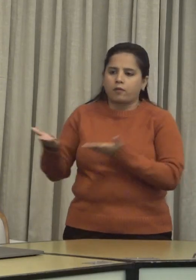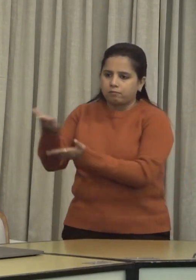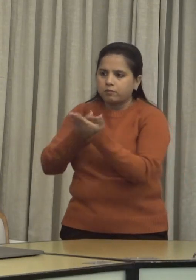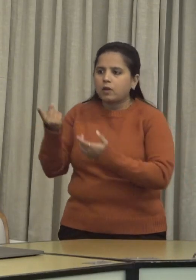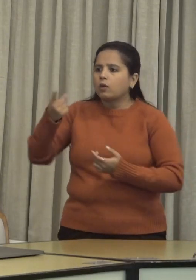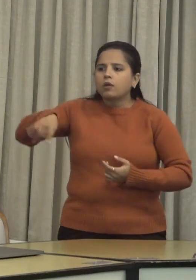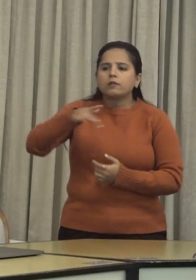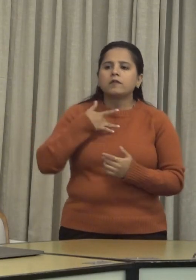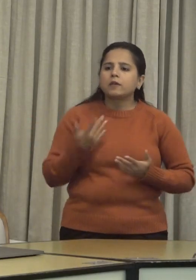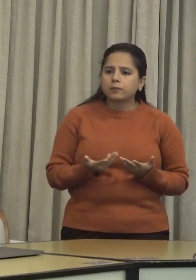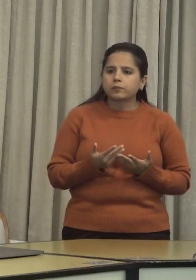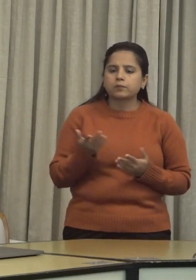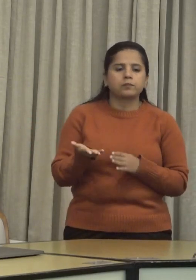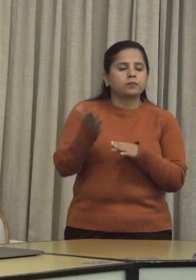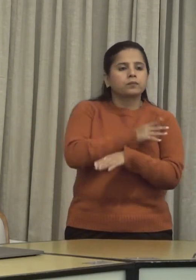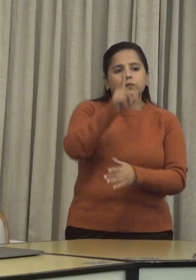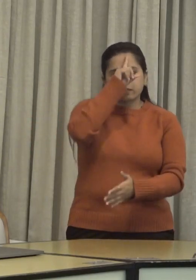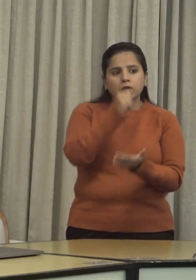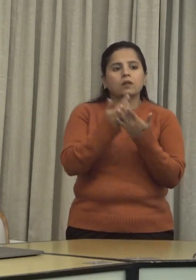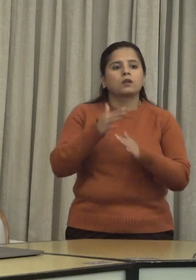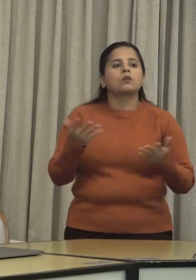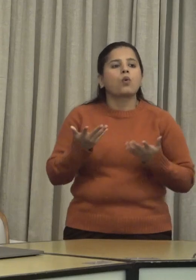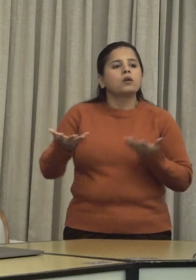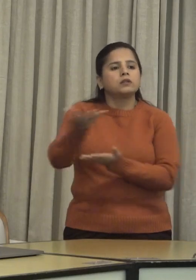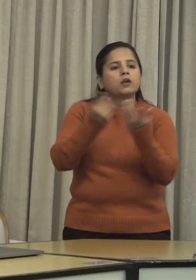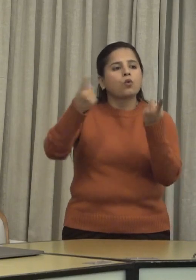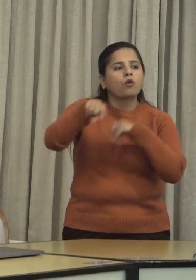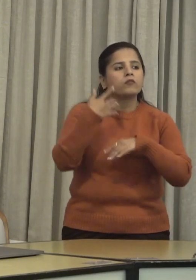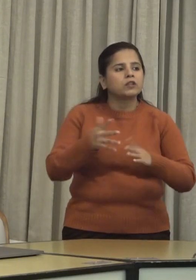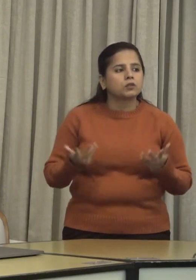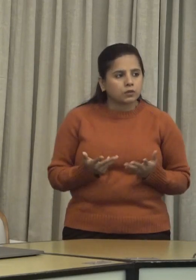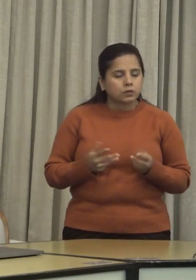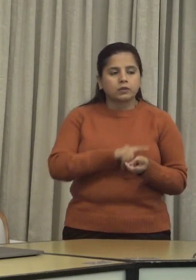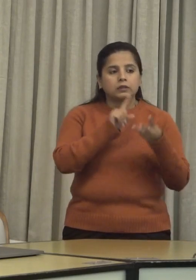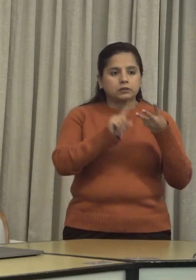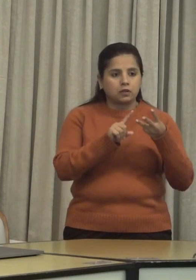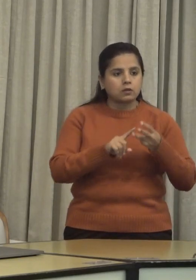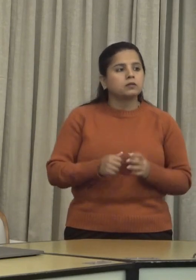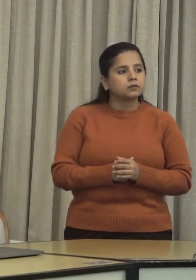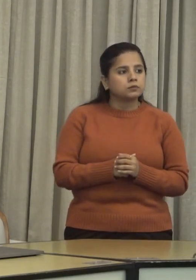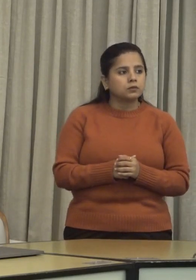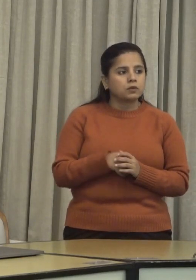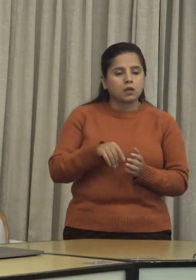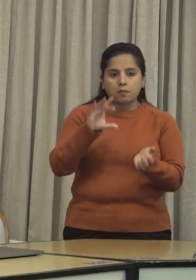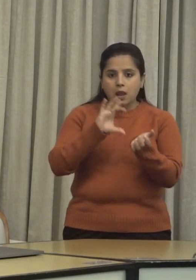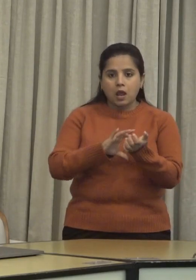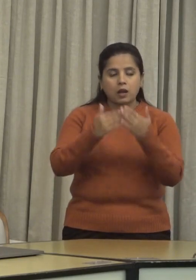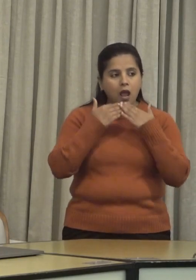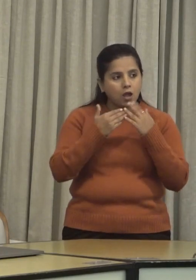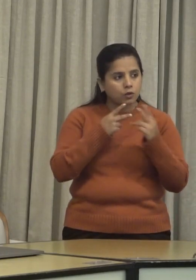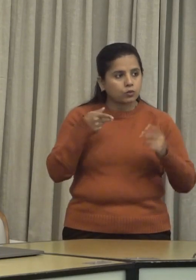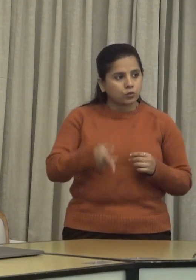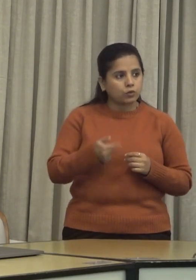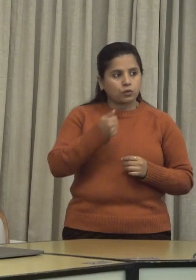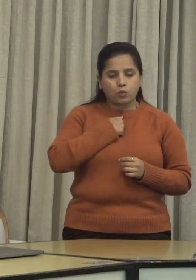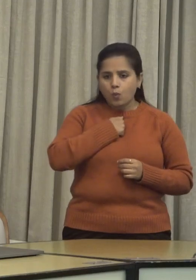have previously decided and discussed. And thirdly, medical education in this